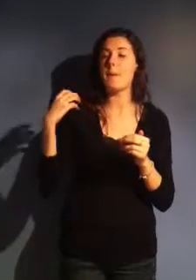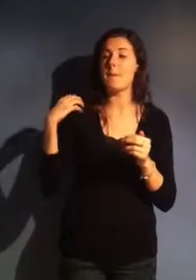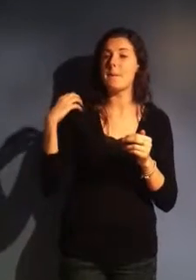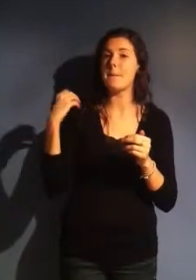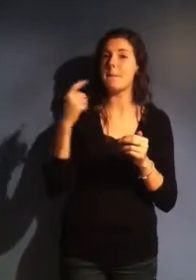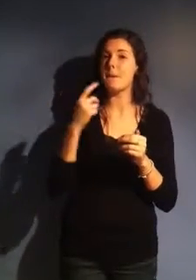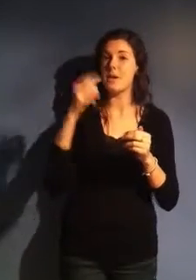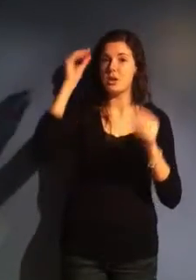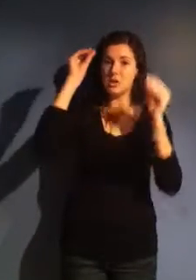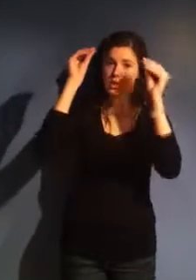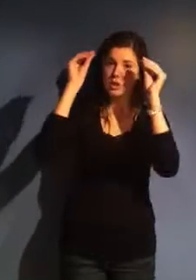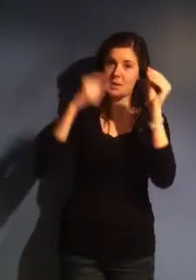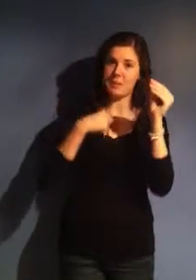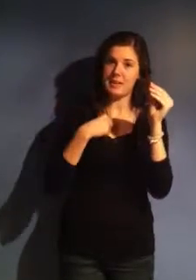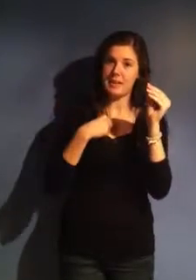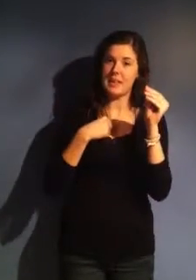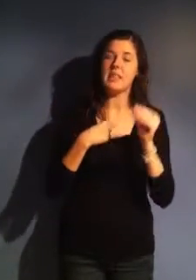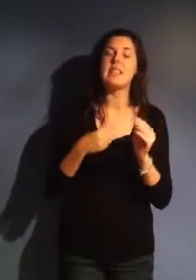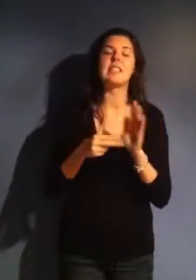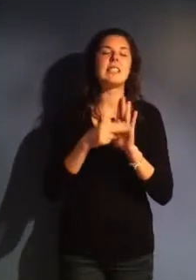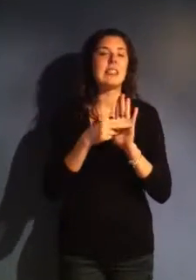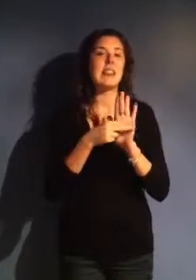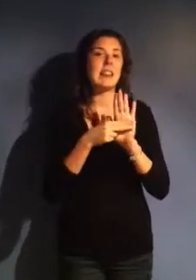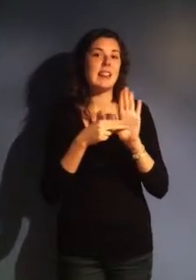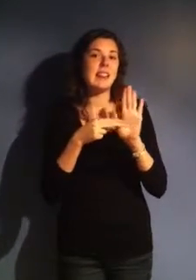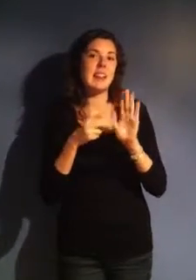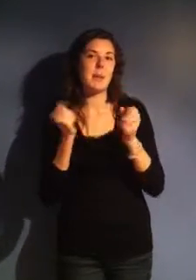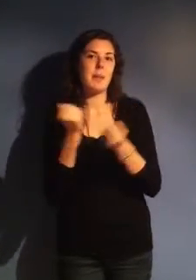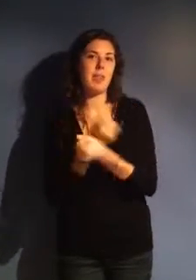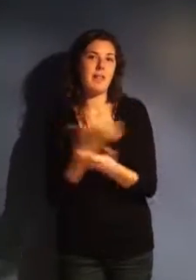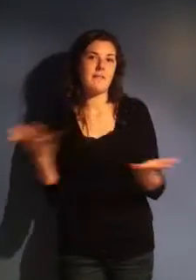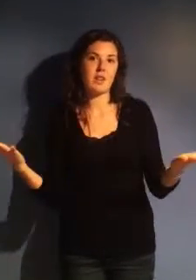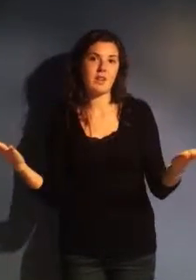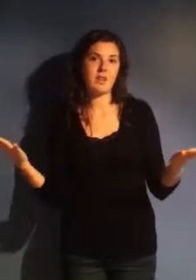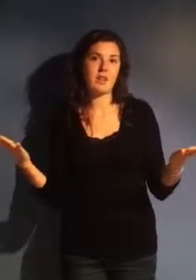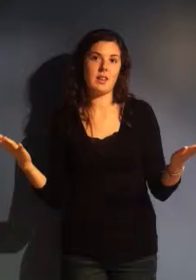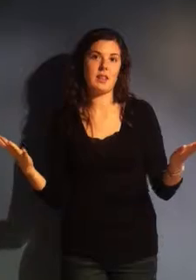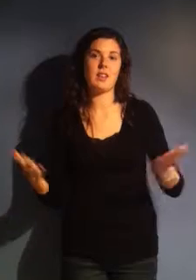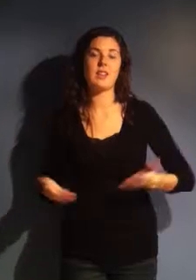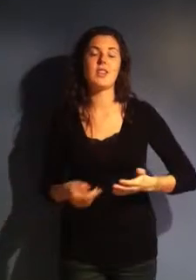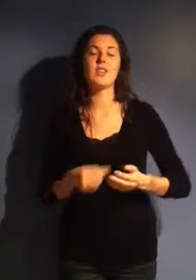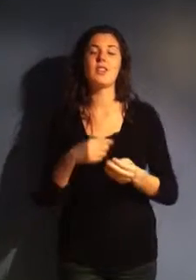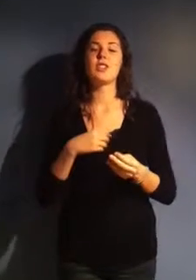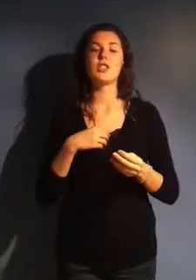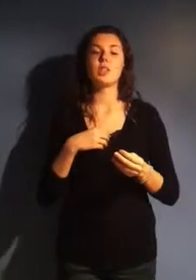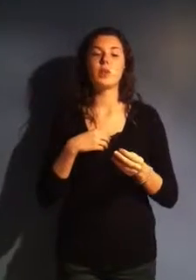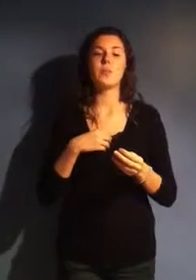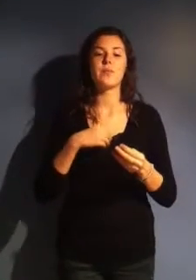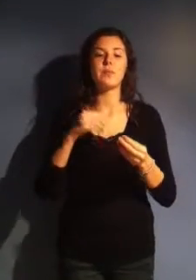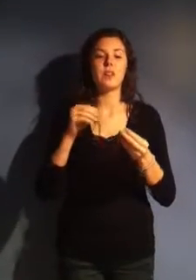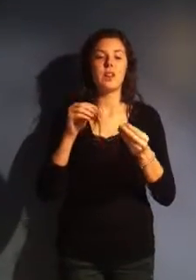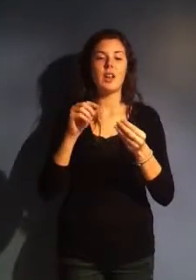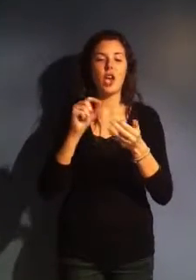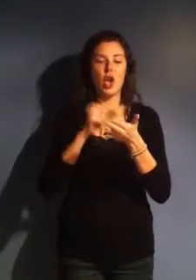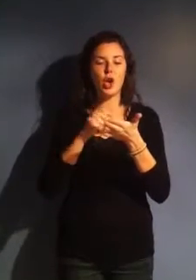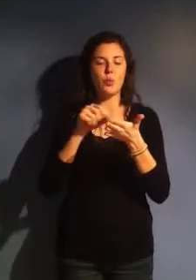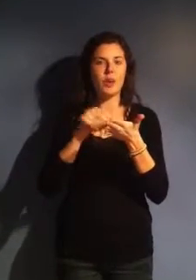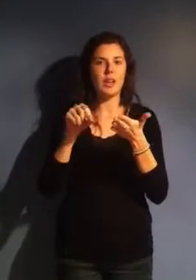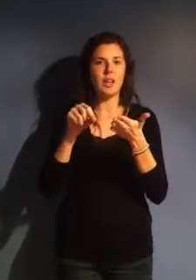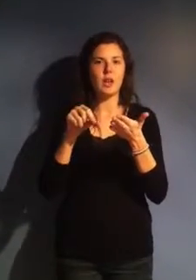everything. So I get a piece of colored tape and write the number 32. You need three things when you label.